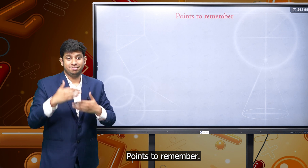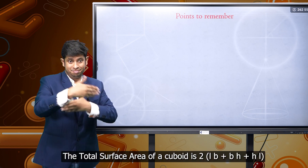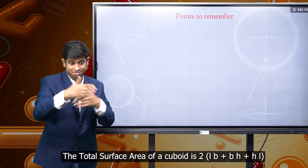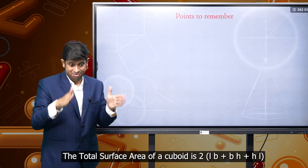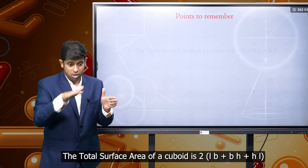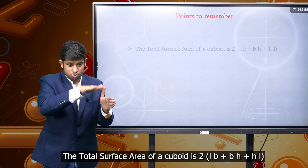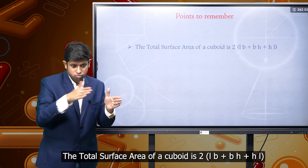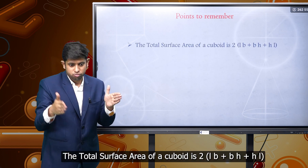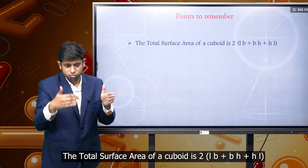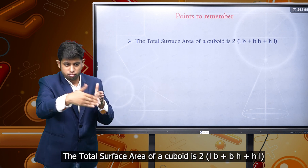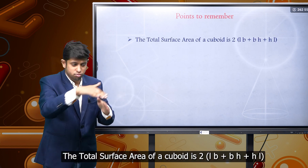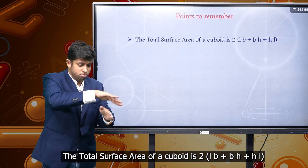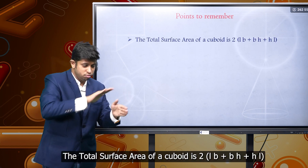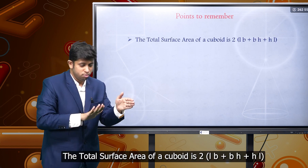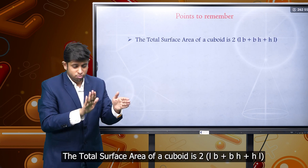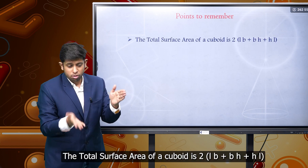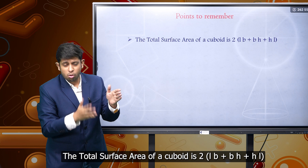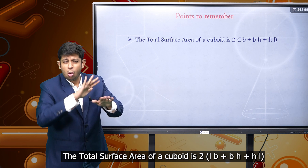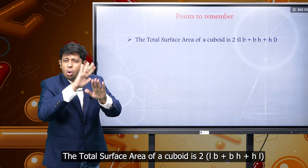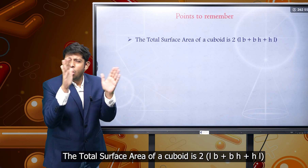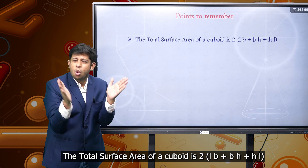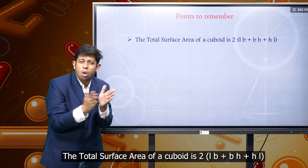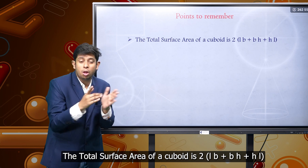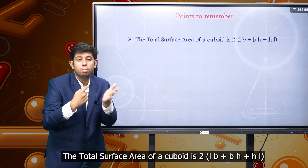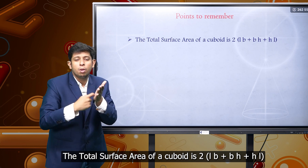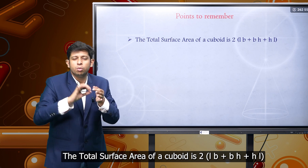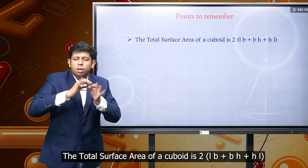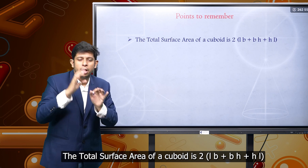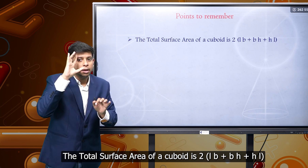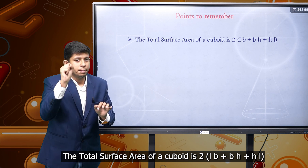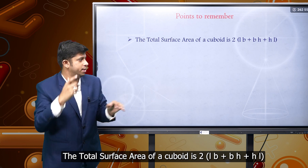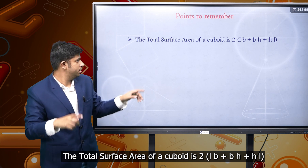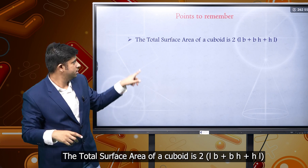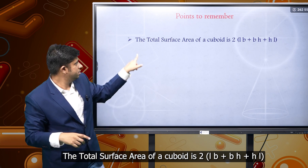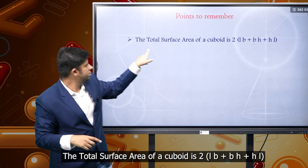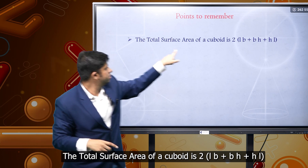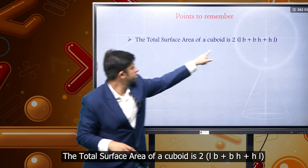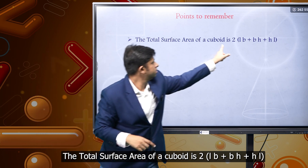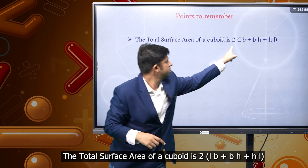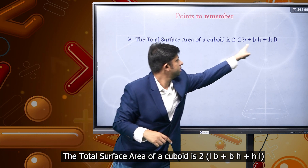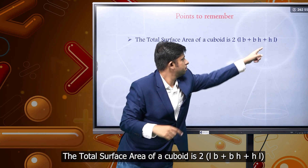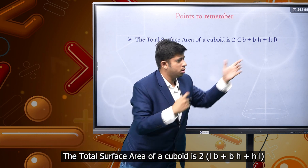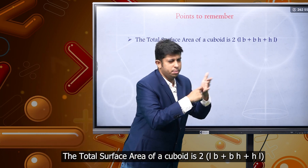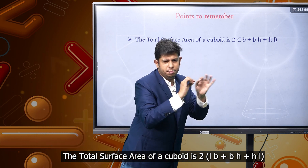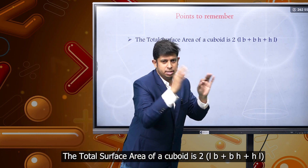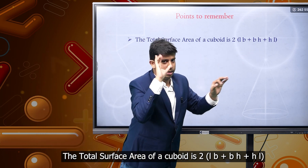The total surface area of a cuboid is 2 into LB plus BH plus HL.